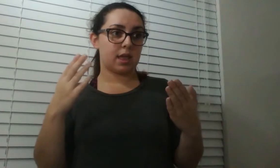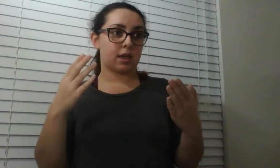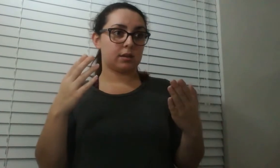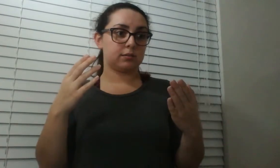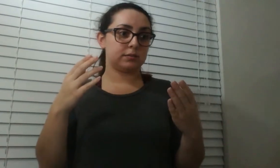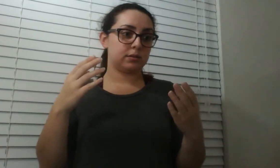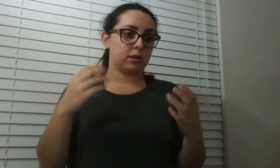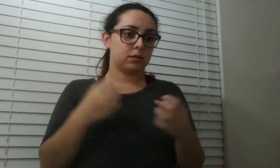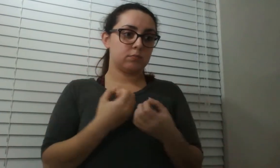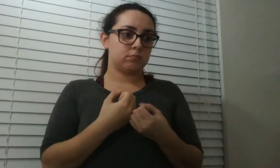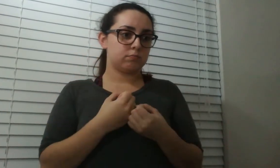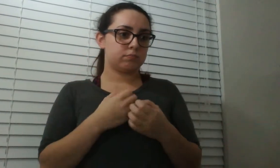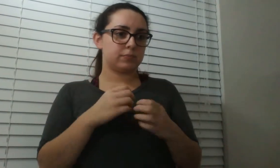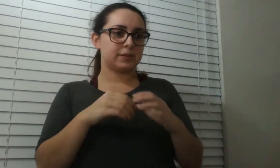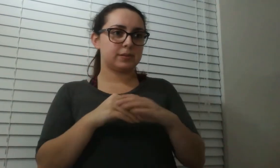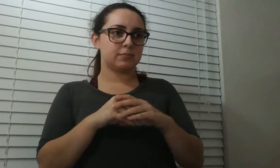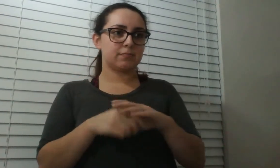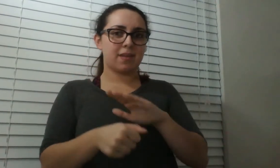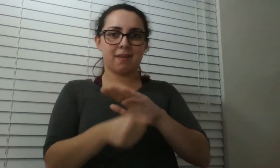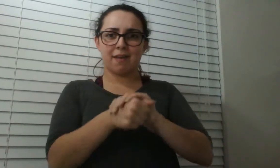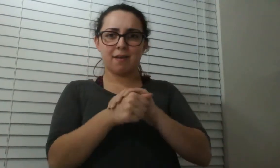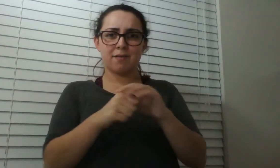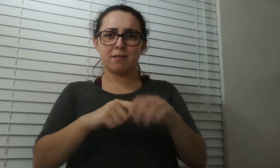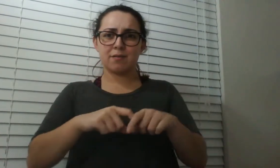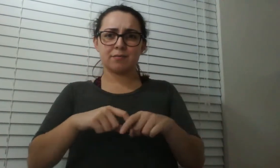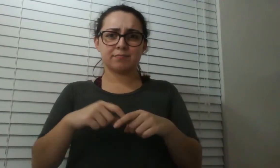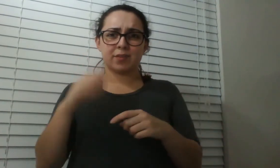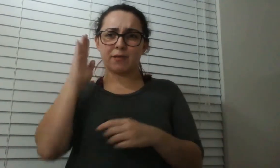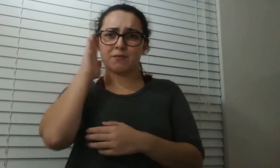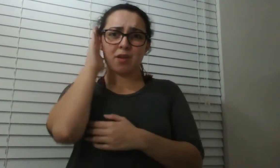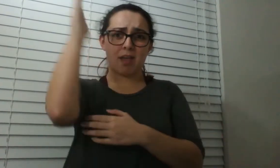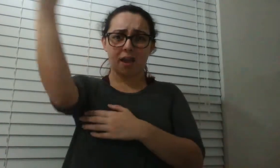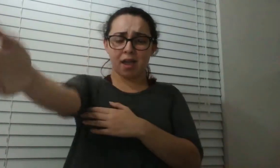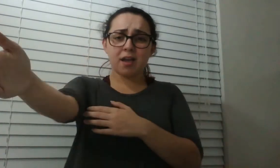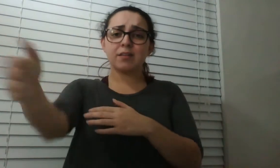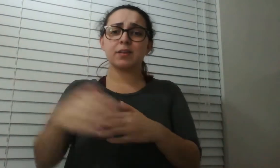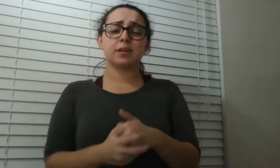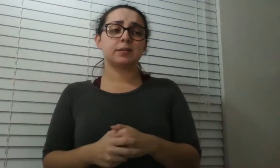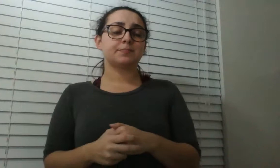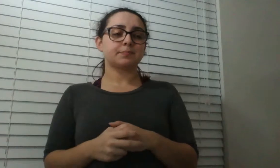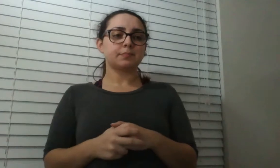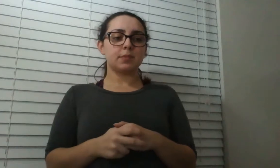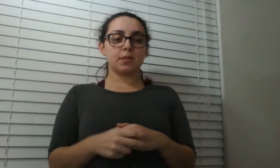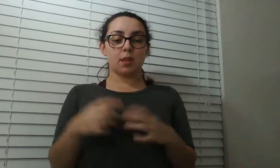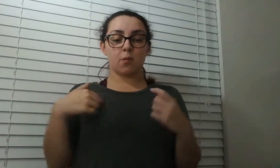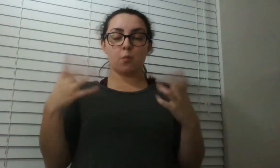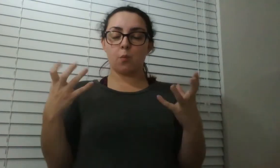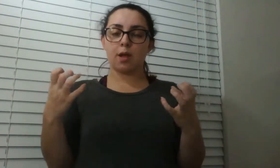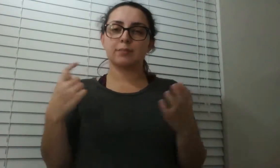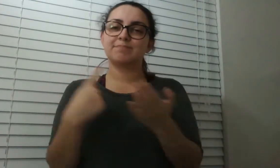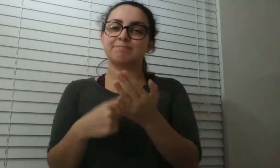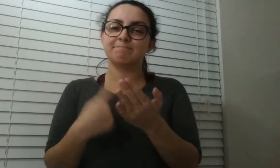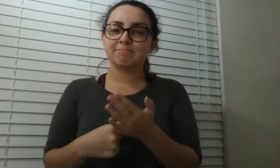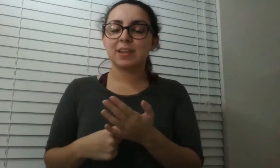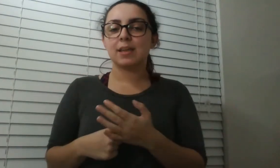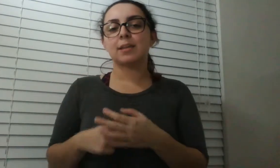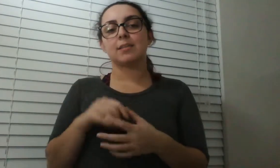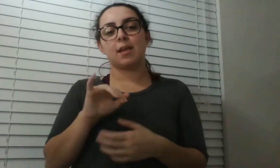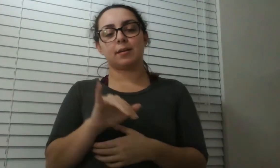you're back. So I thought this would be a cool idea for us to explore about how, from the very beginning, we're born with no concept that objects should stick